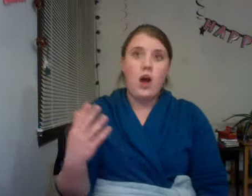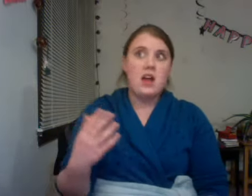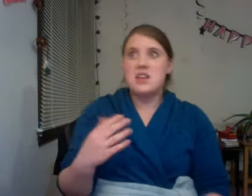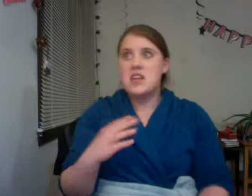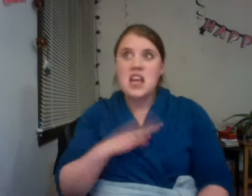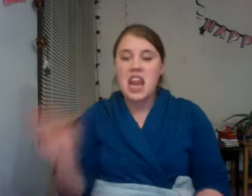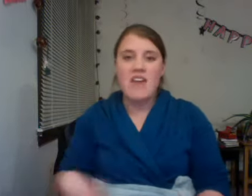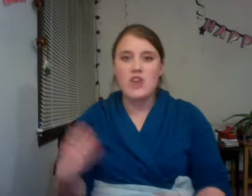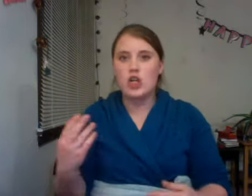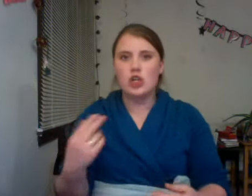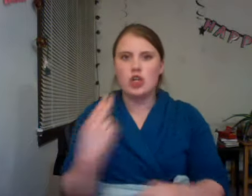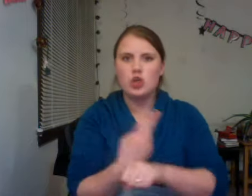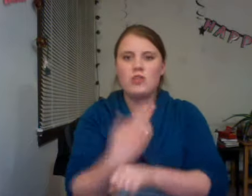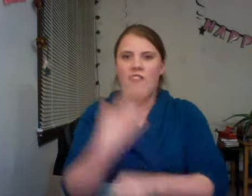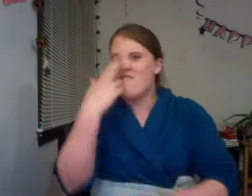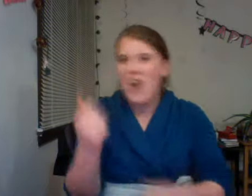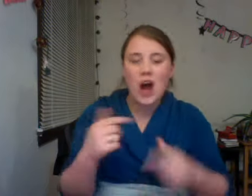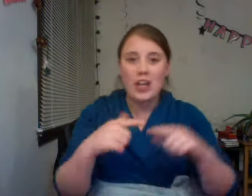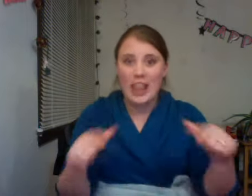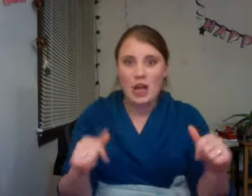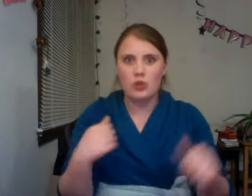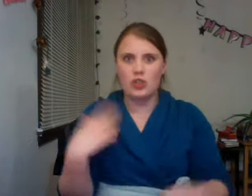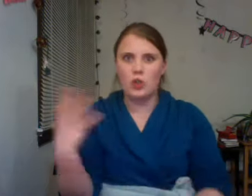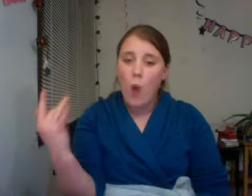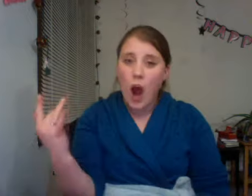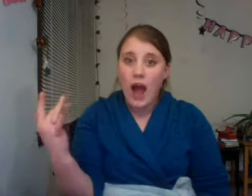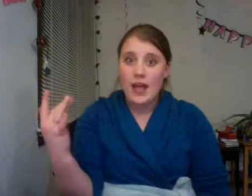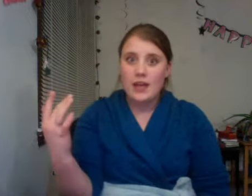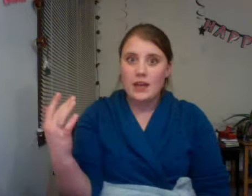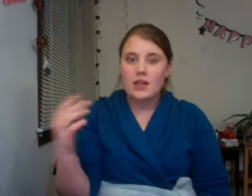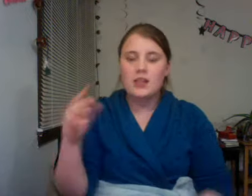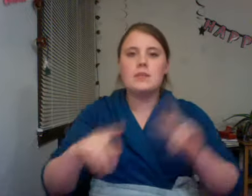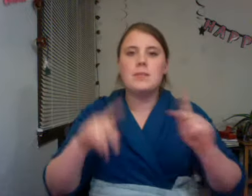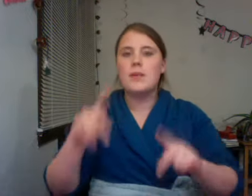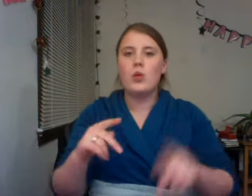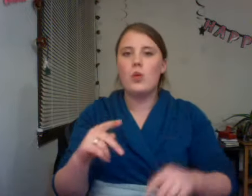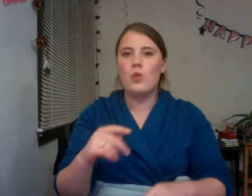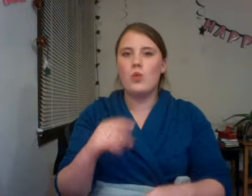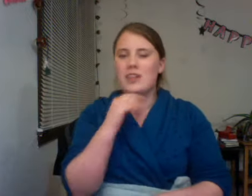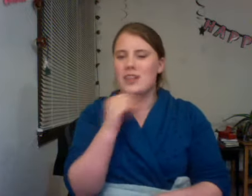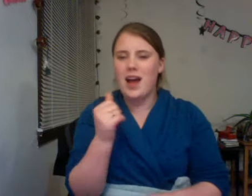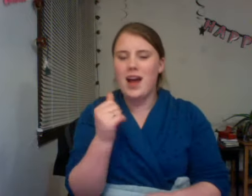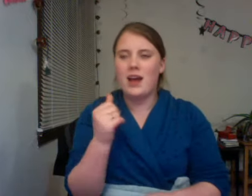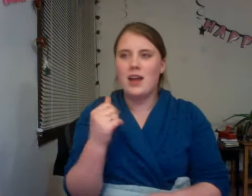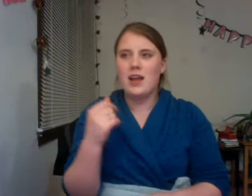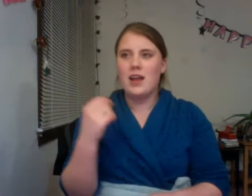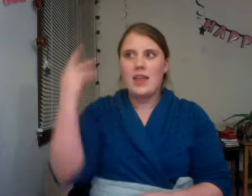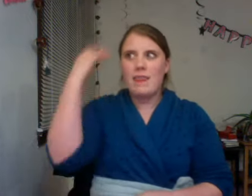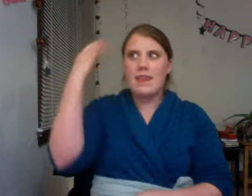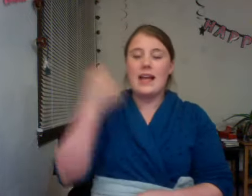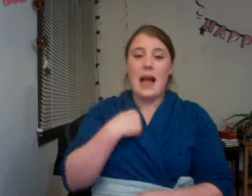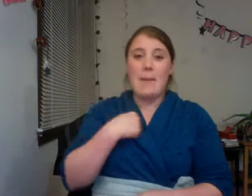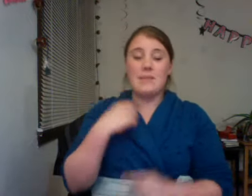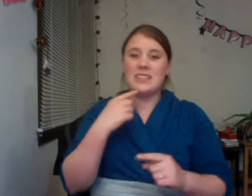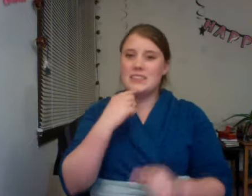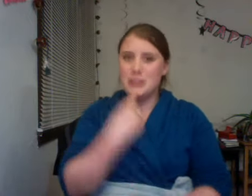scientific. Right? I mean, because God forbid somebody have fun when they're learning science. So we have this field of science that's